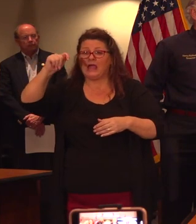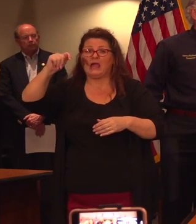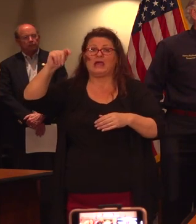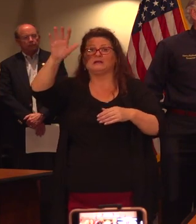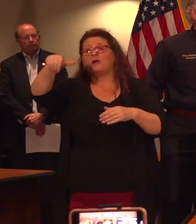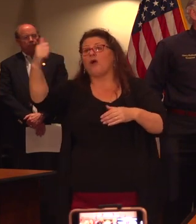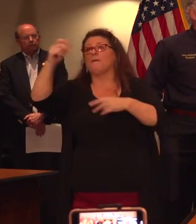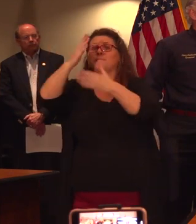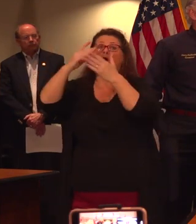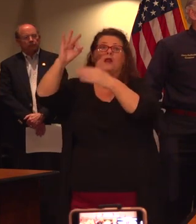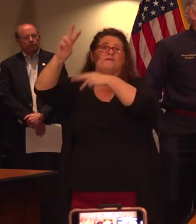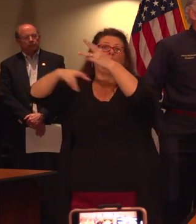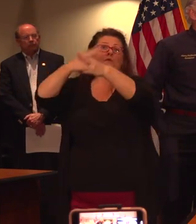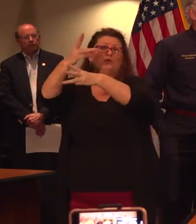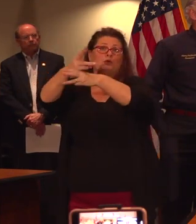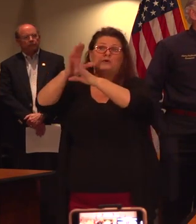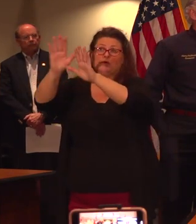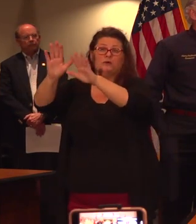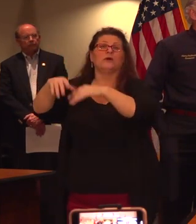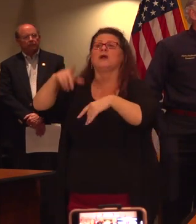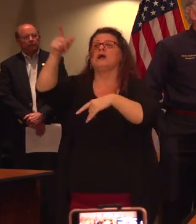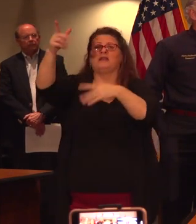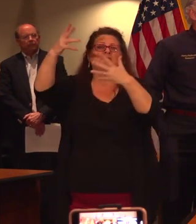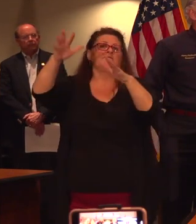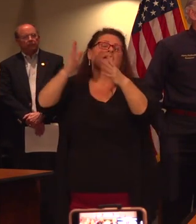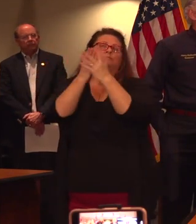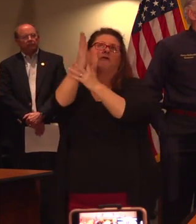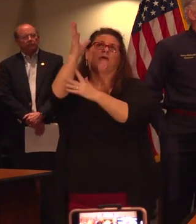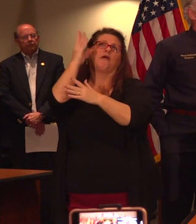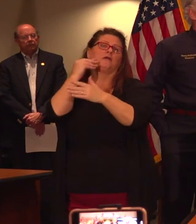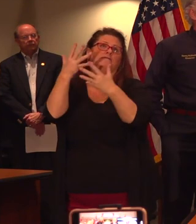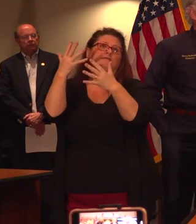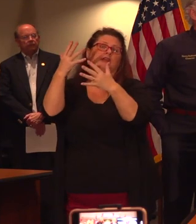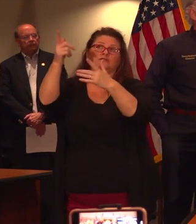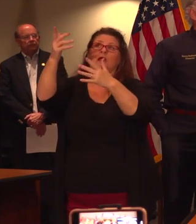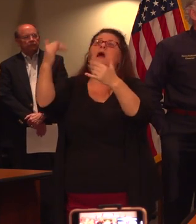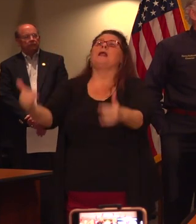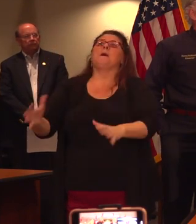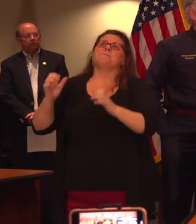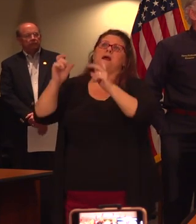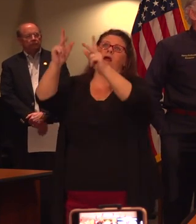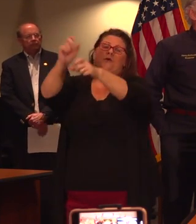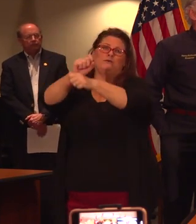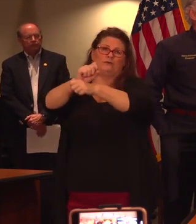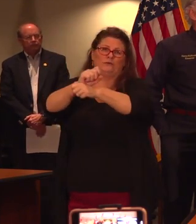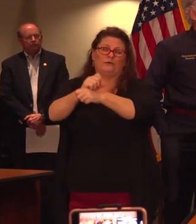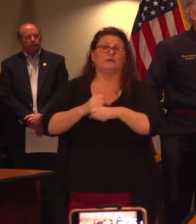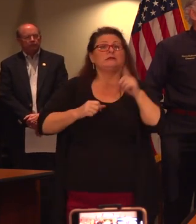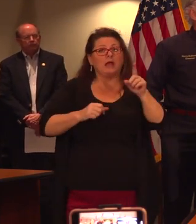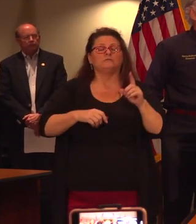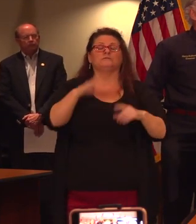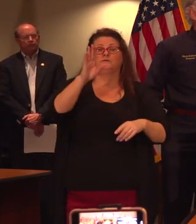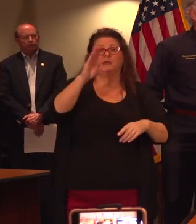COVID-19 and are opening back up. So we have the experience of what they are going through. So for instance, BMW has two plants in